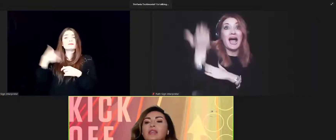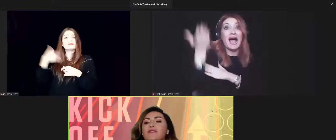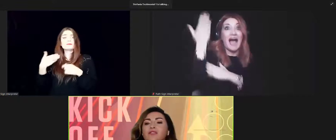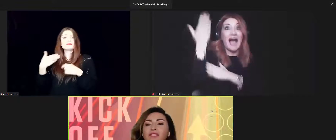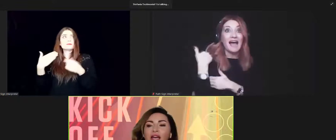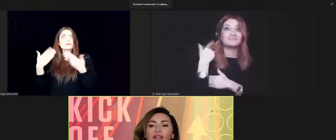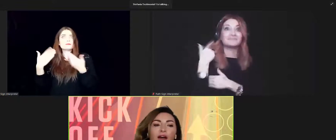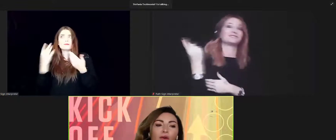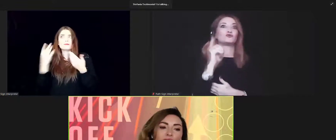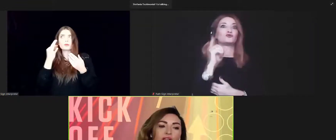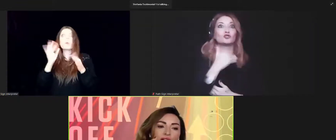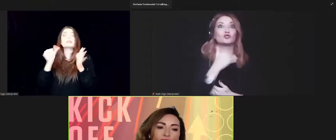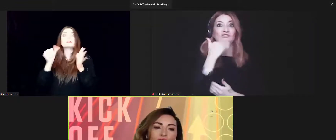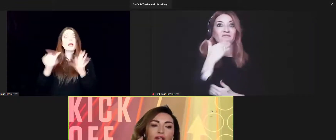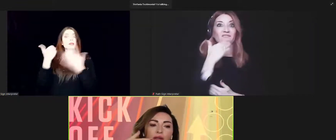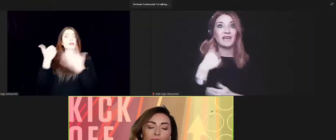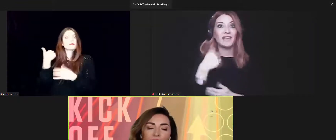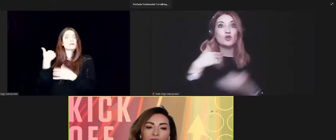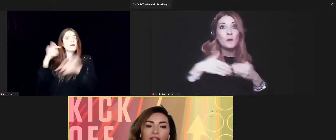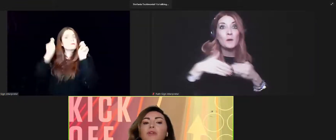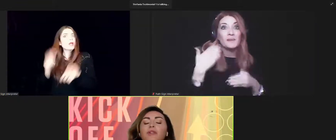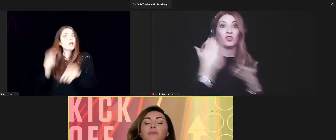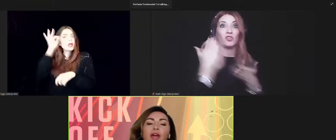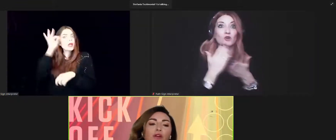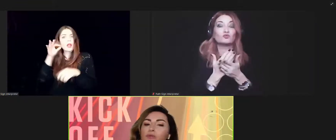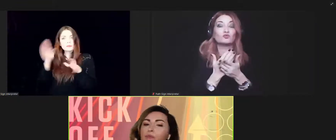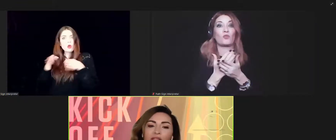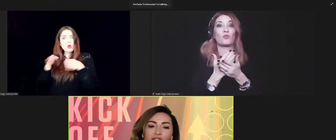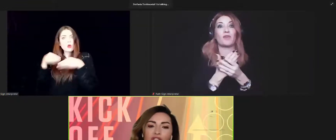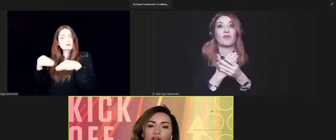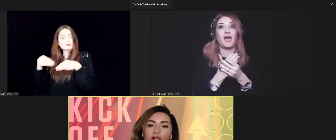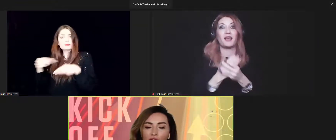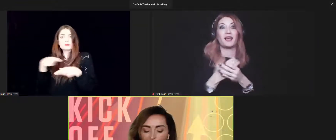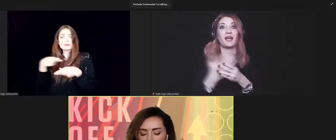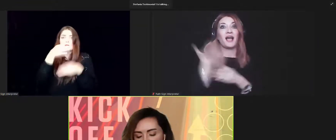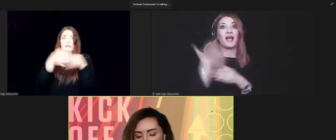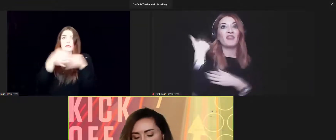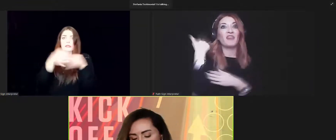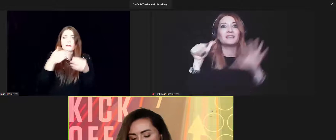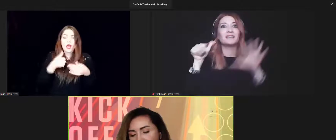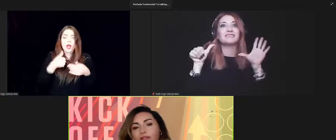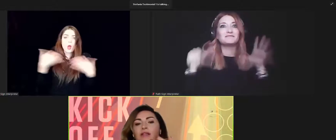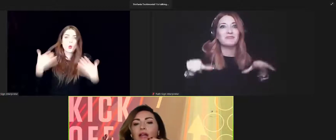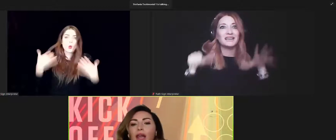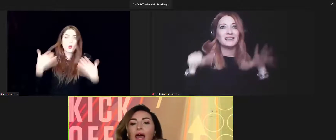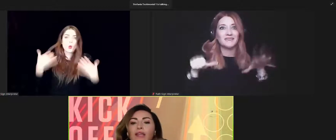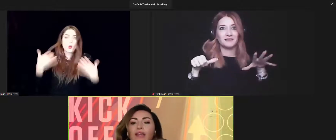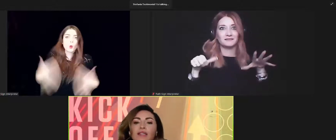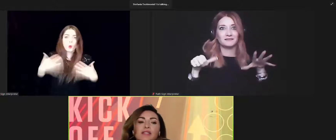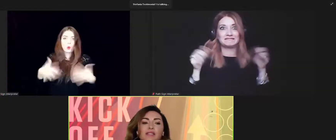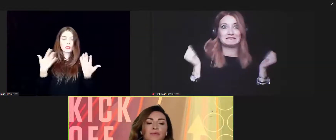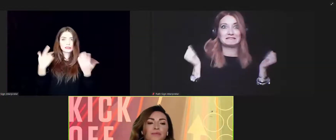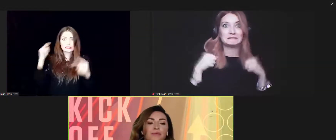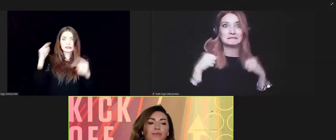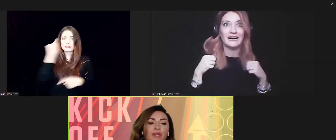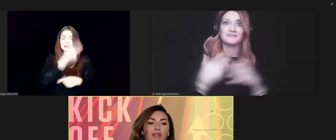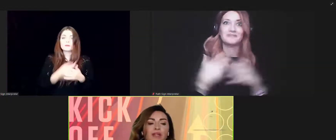I have set a weekly learning plan with my coach, my teacher, for moments like